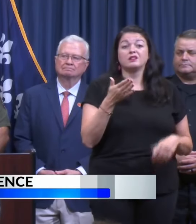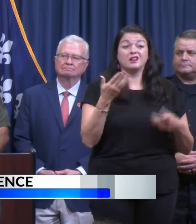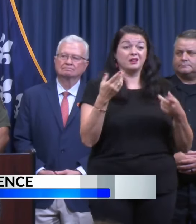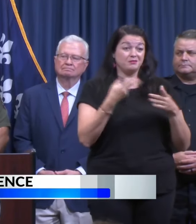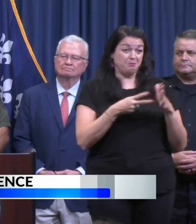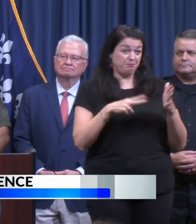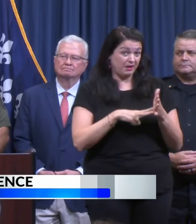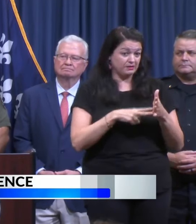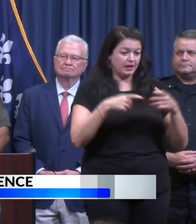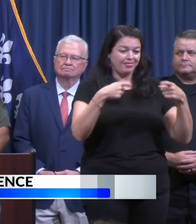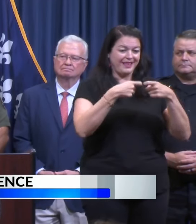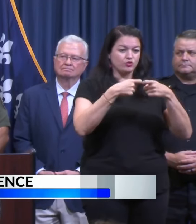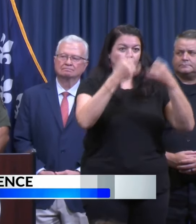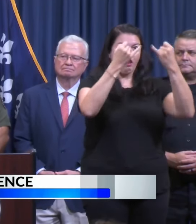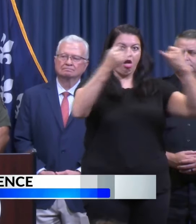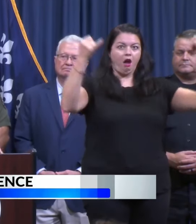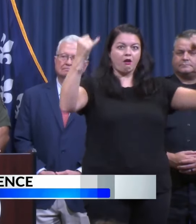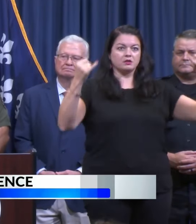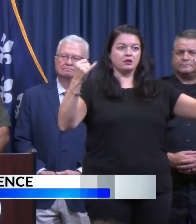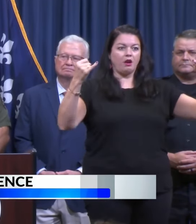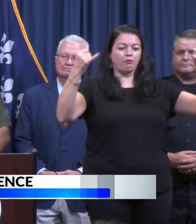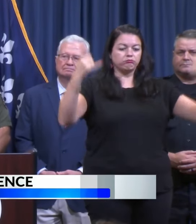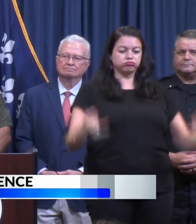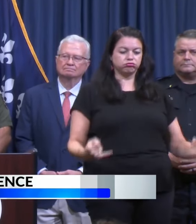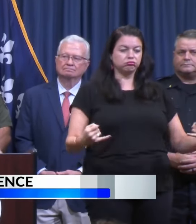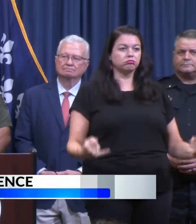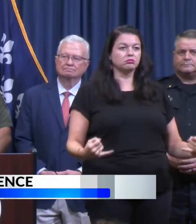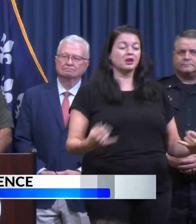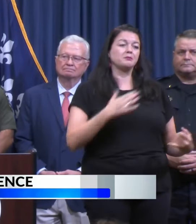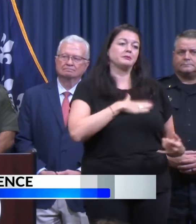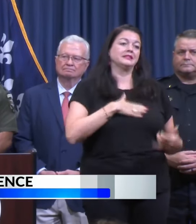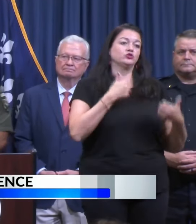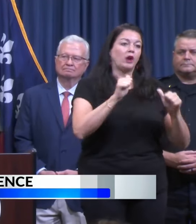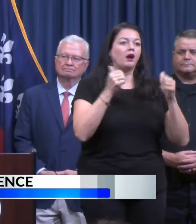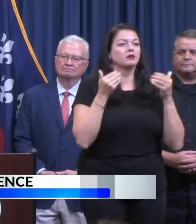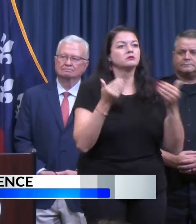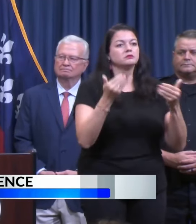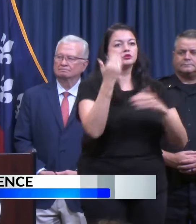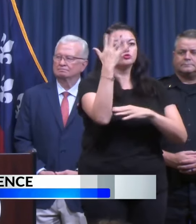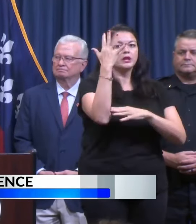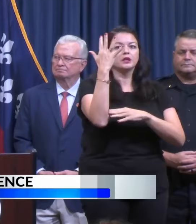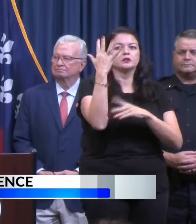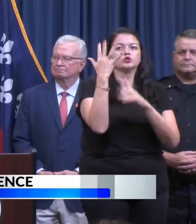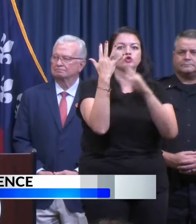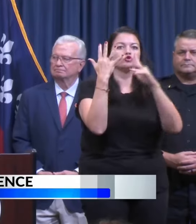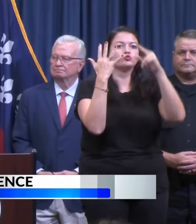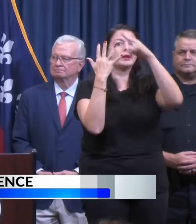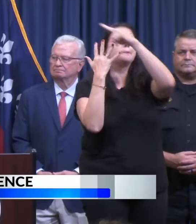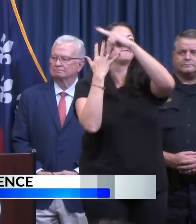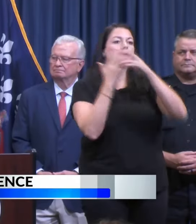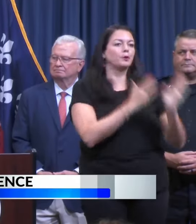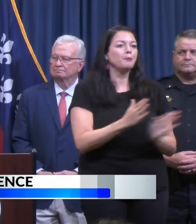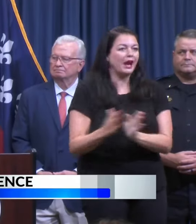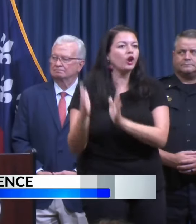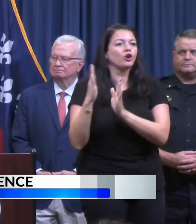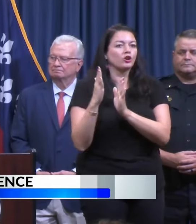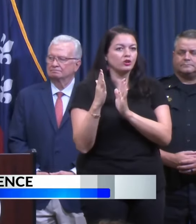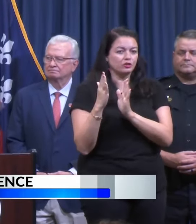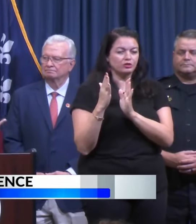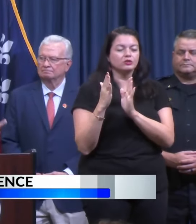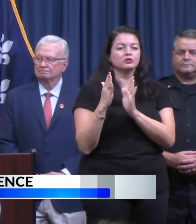lines. So if you have trees that you can trim now, that you can prepare, please do. And as well